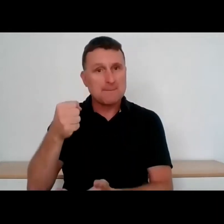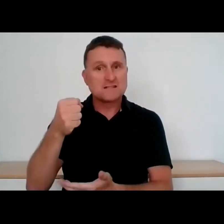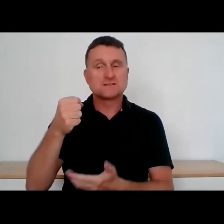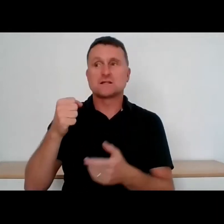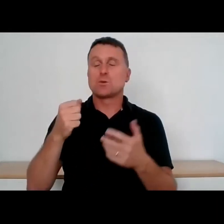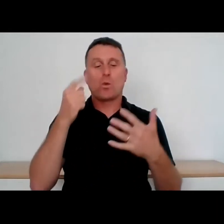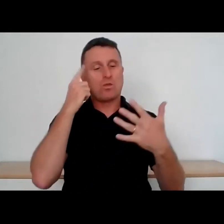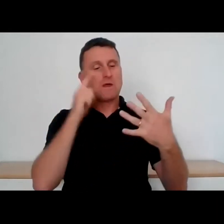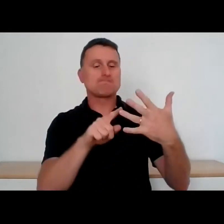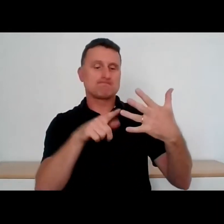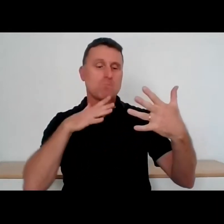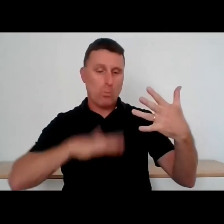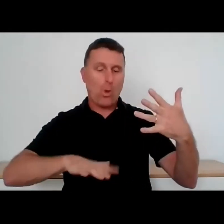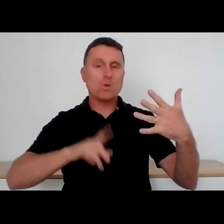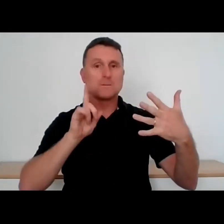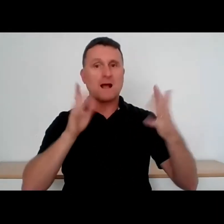fundraising.